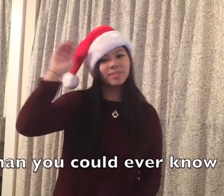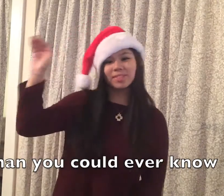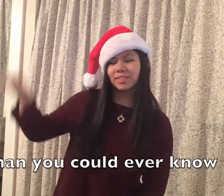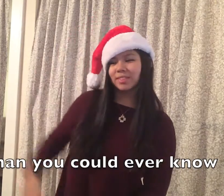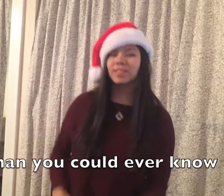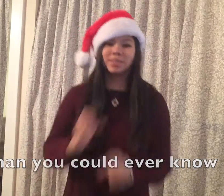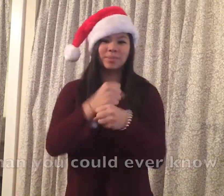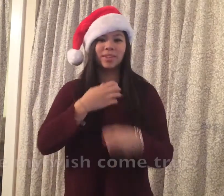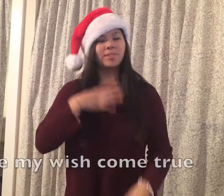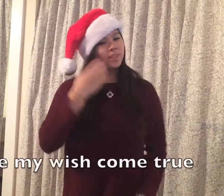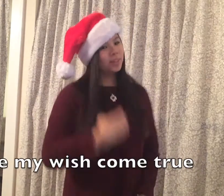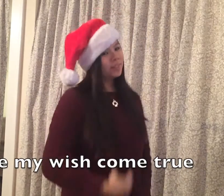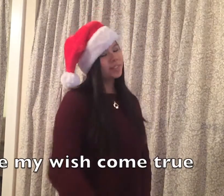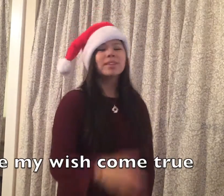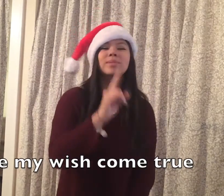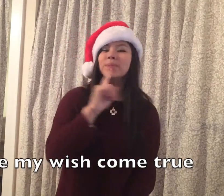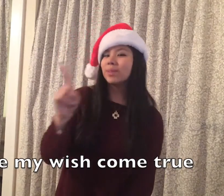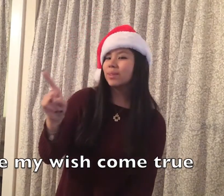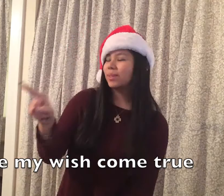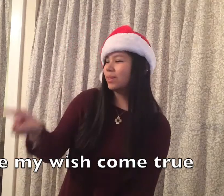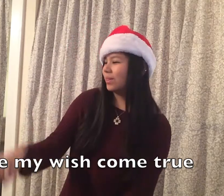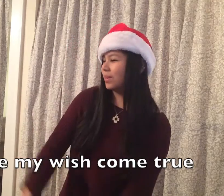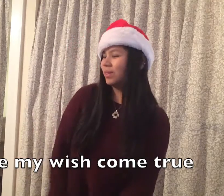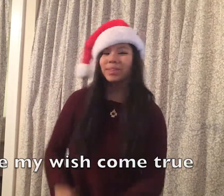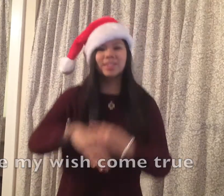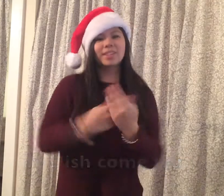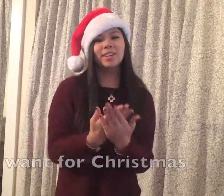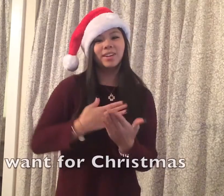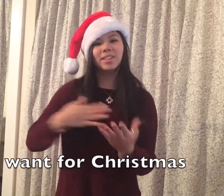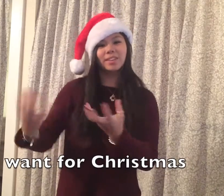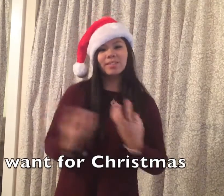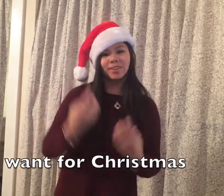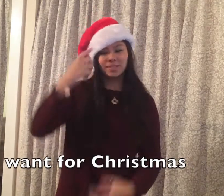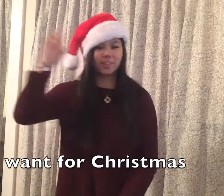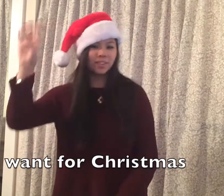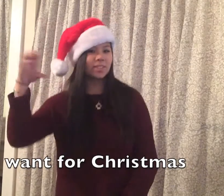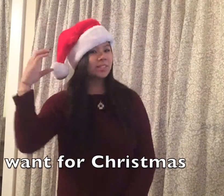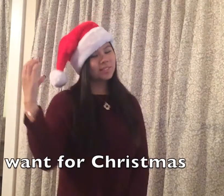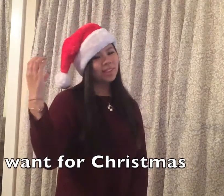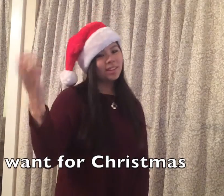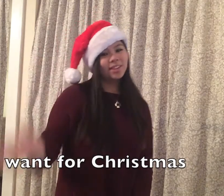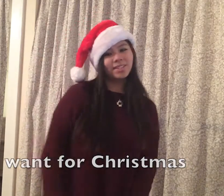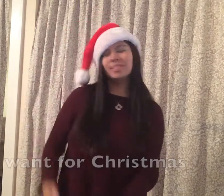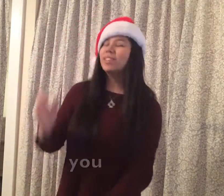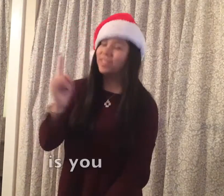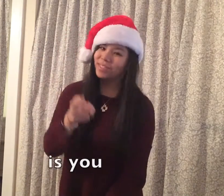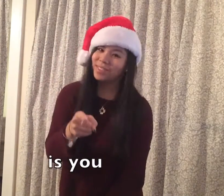ever know Make my wish come true All I want for Christmas Is